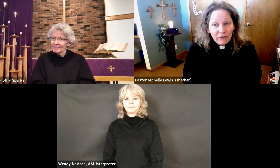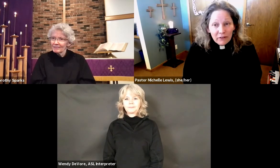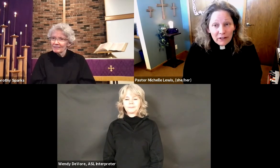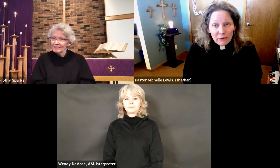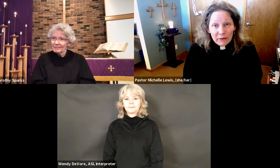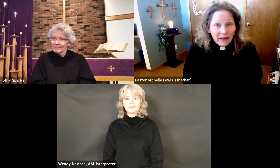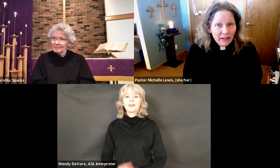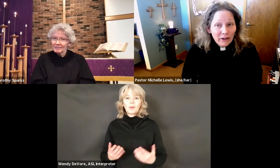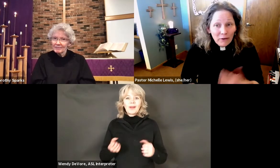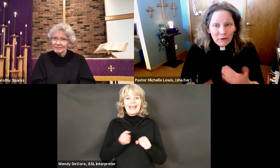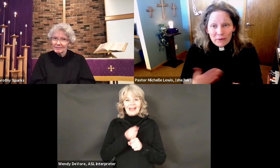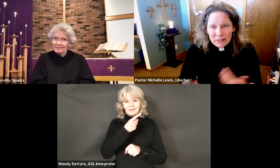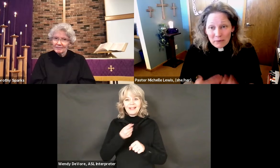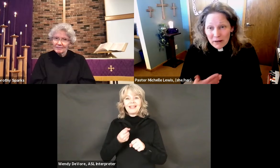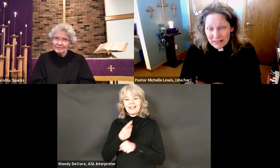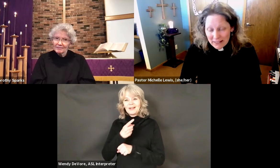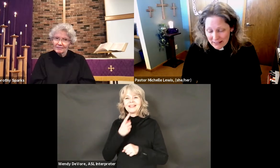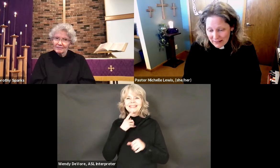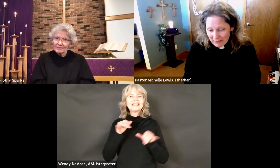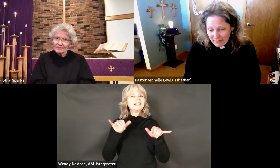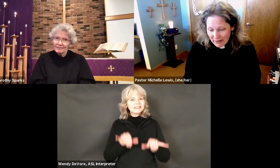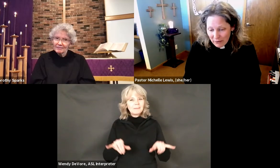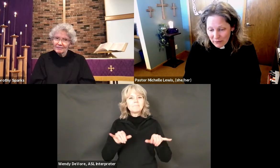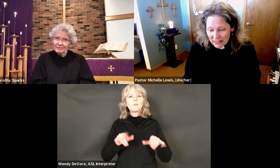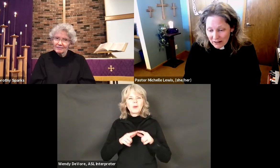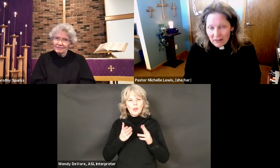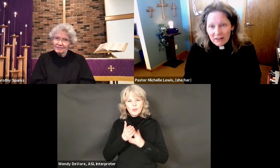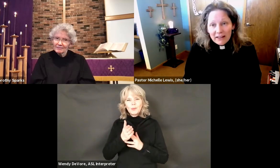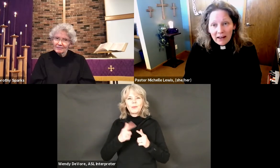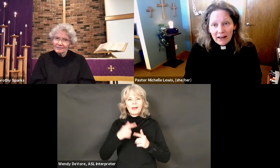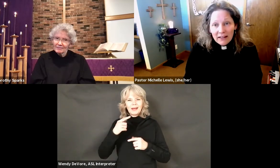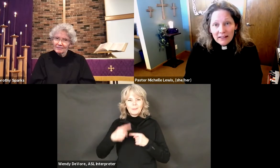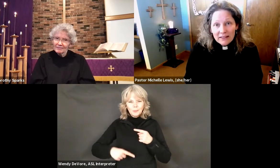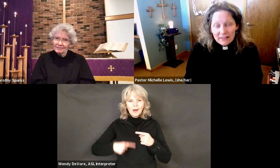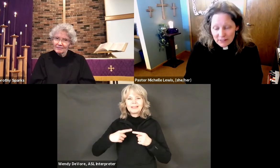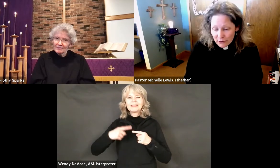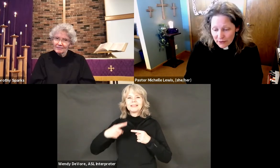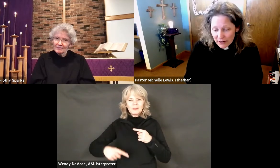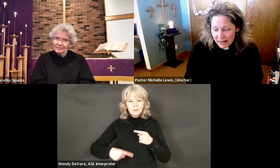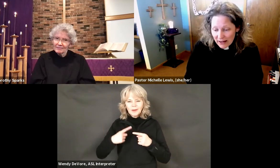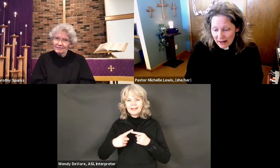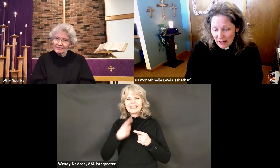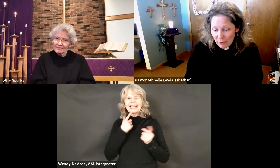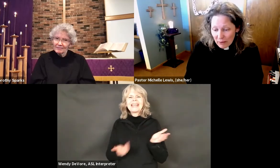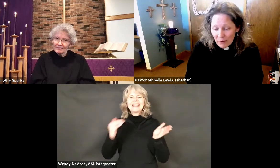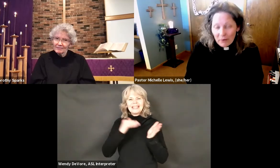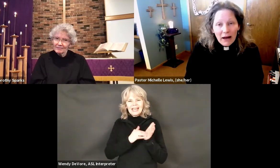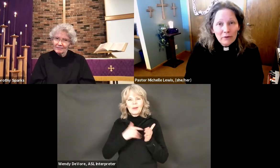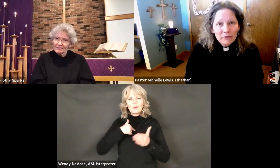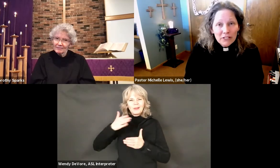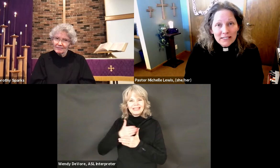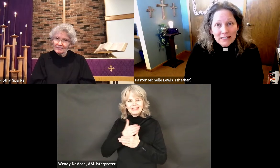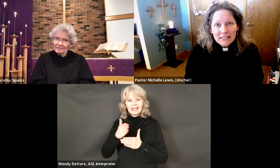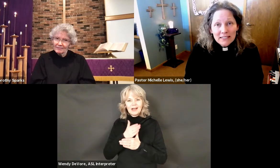And every year we kind of go through this process and we tell again the story about